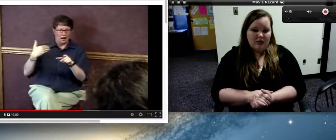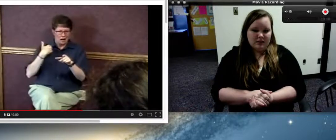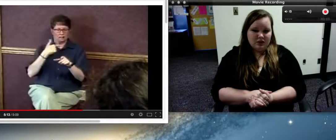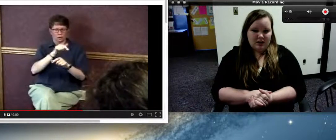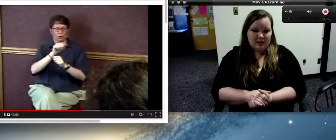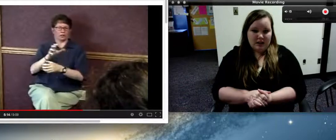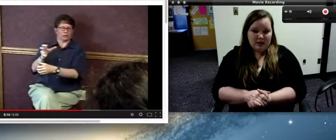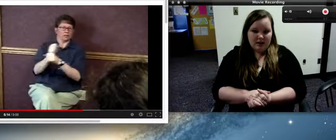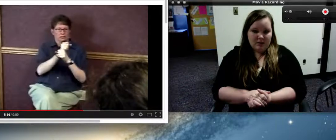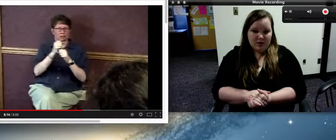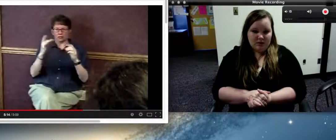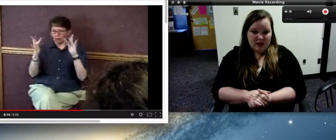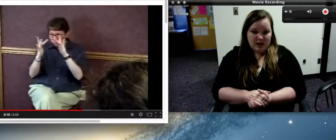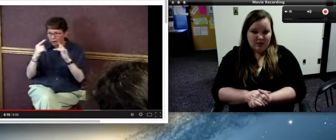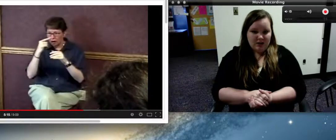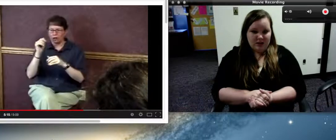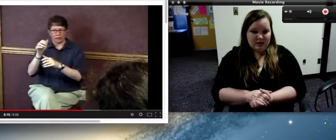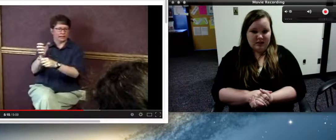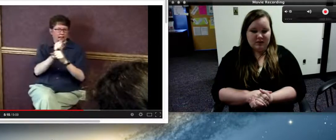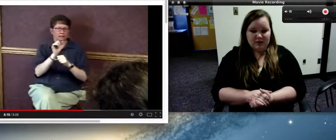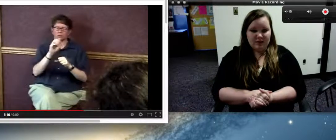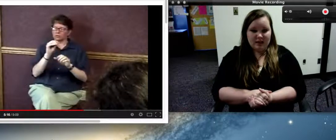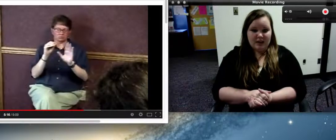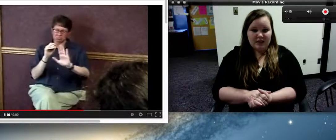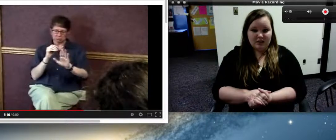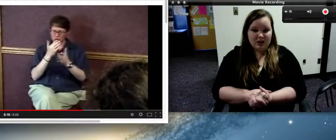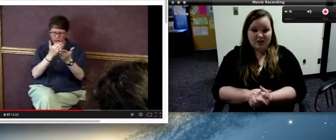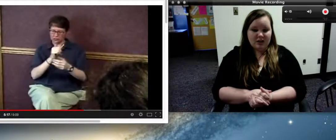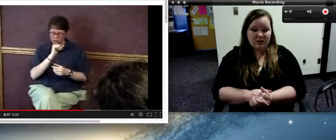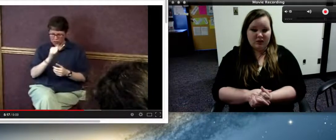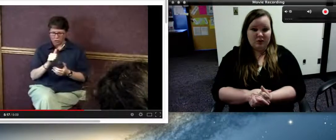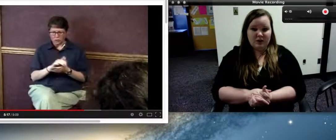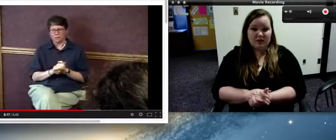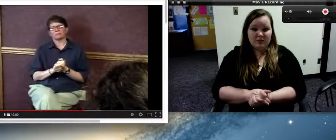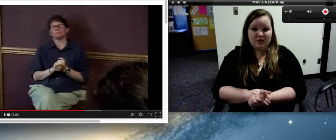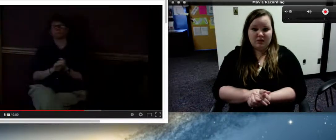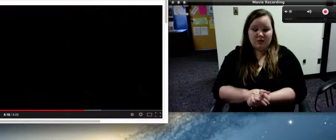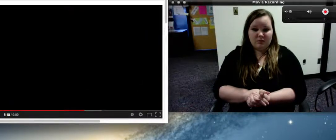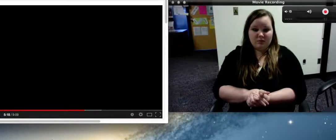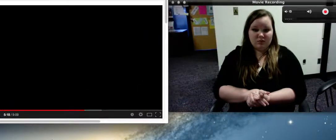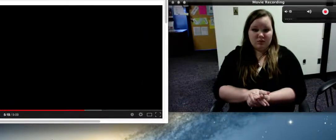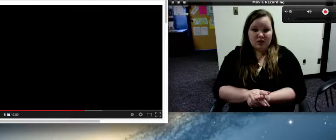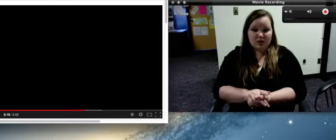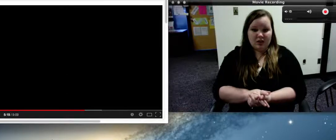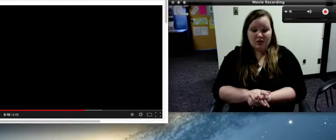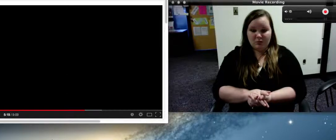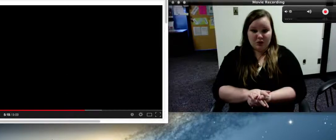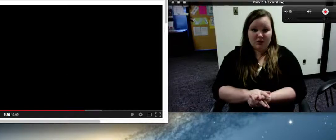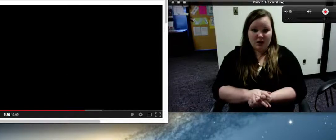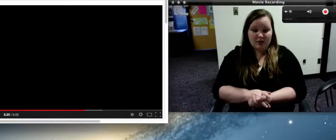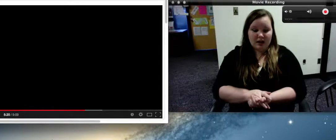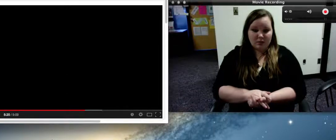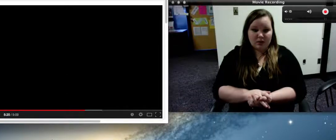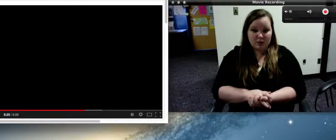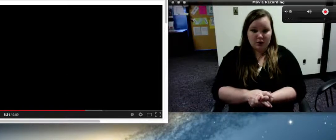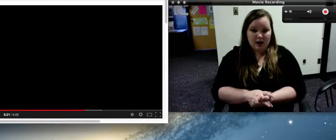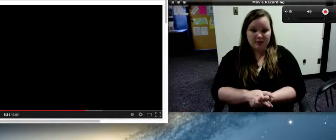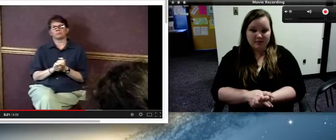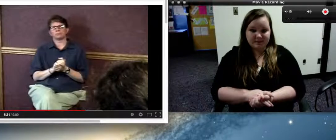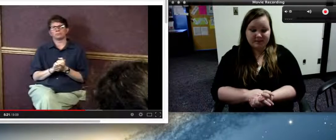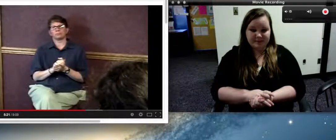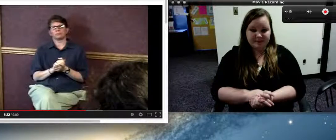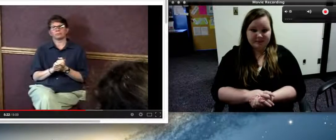I would suggest not letting them outside because they can contract feline leukemia simply from a brief contact with another